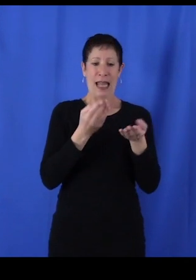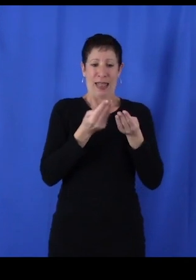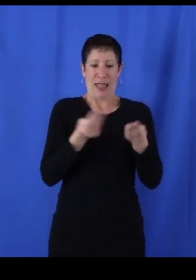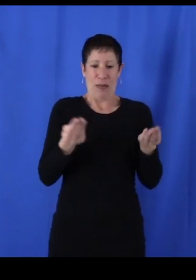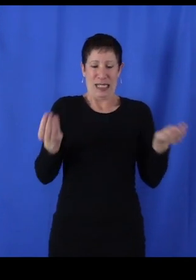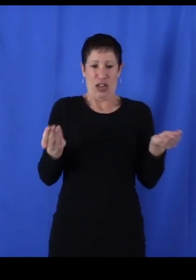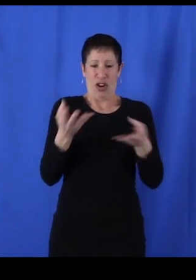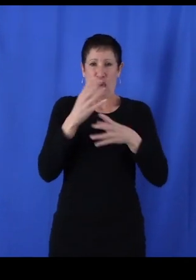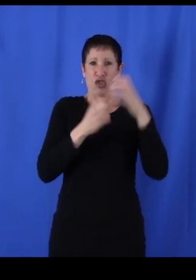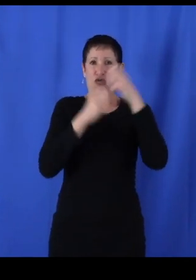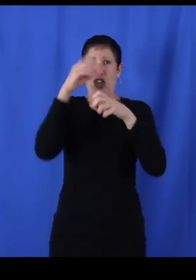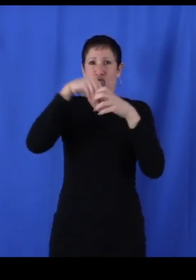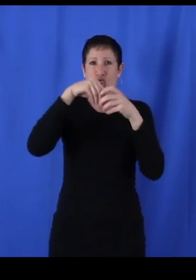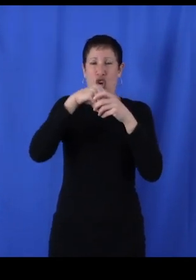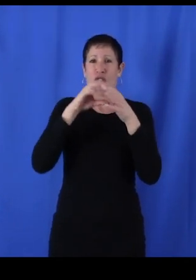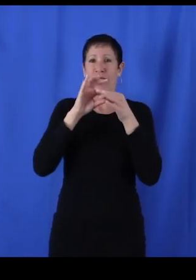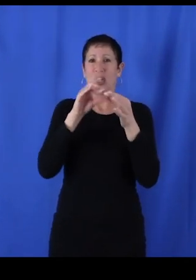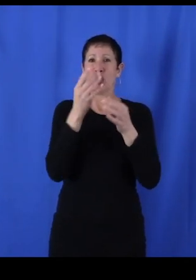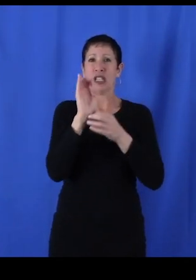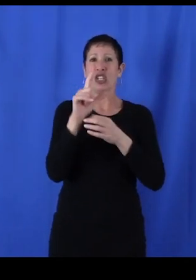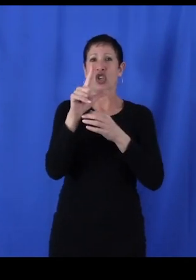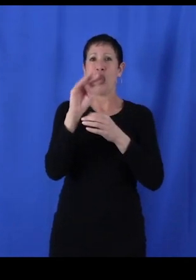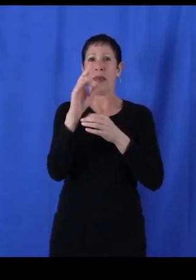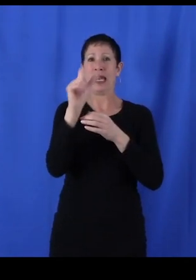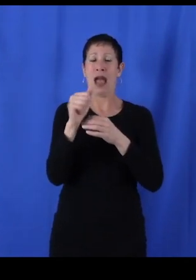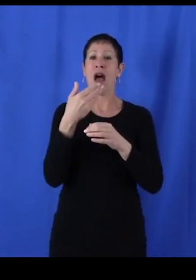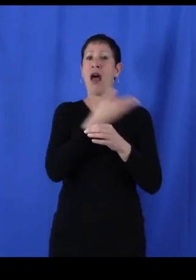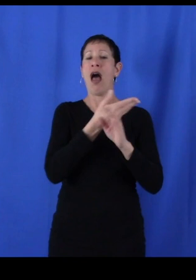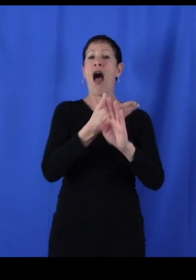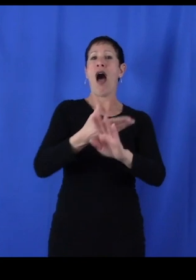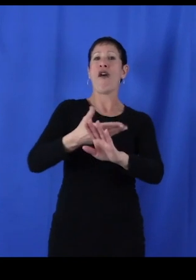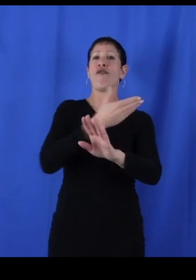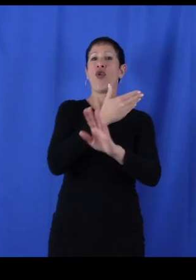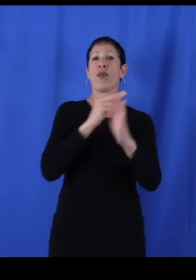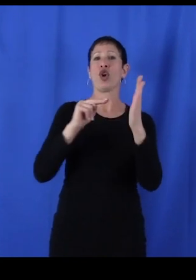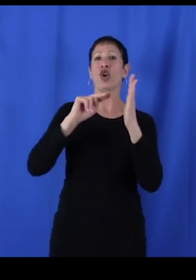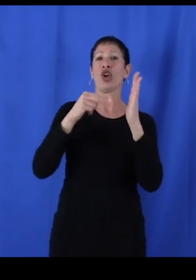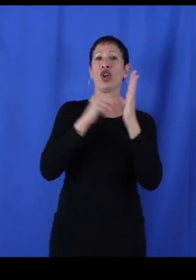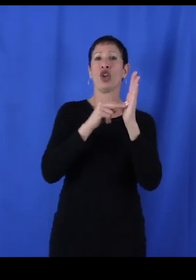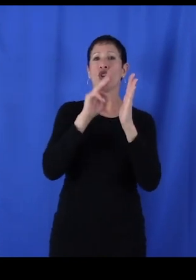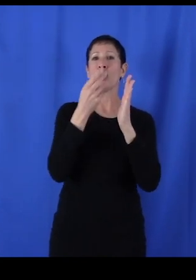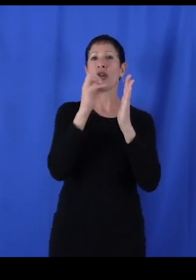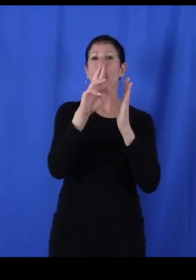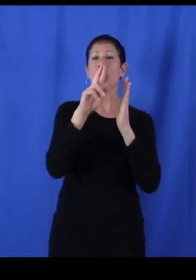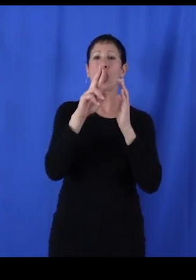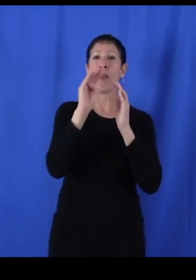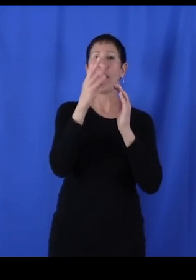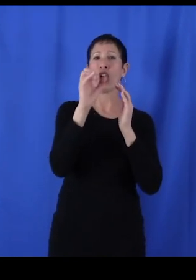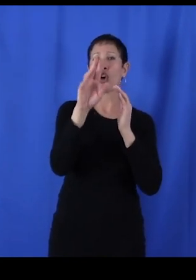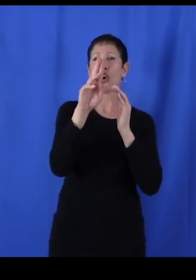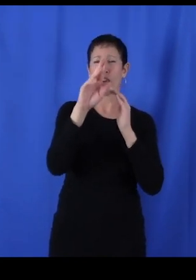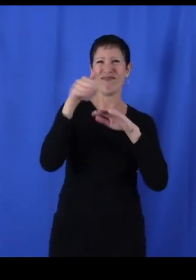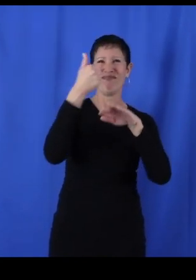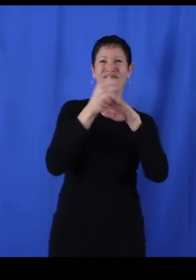So here is a former nuclear bunker in the UK, which is now used for data storage. And